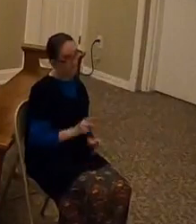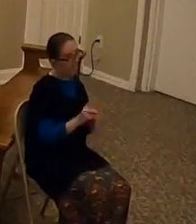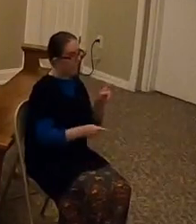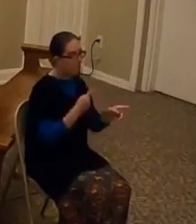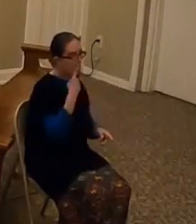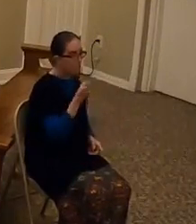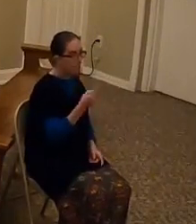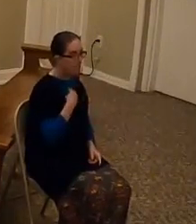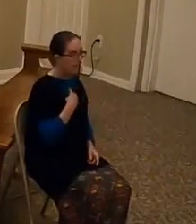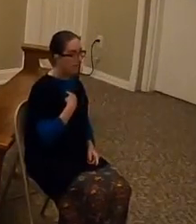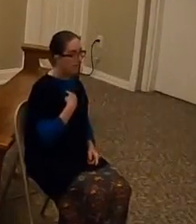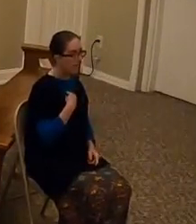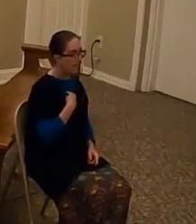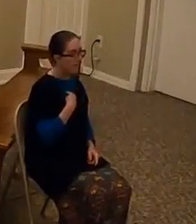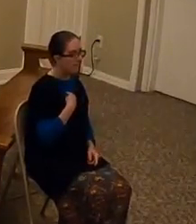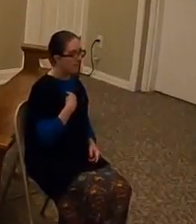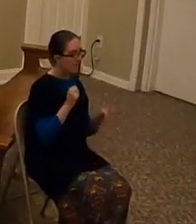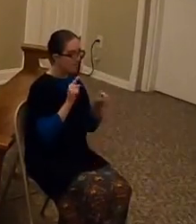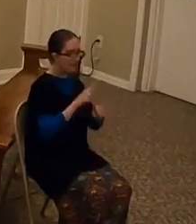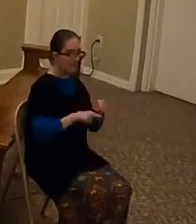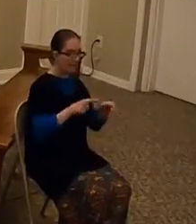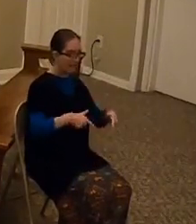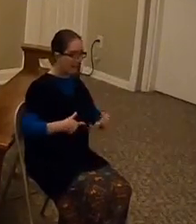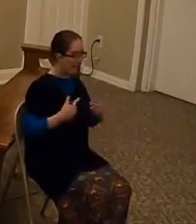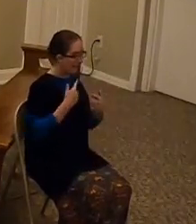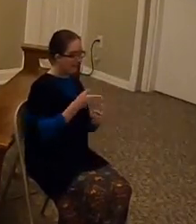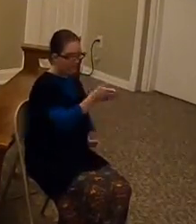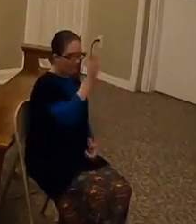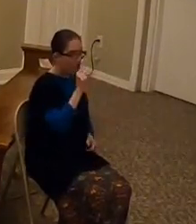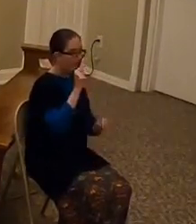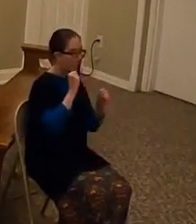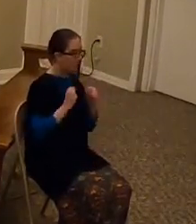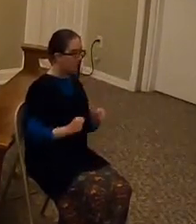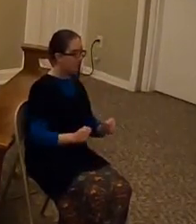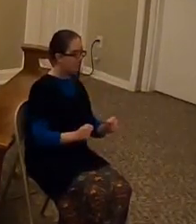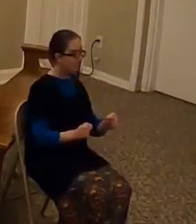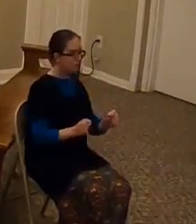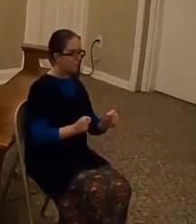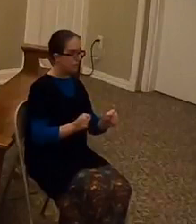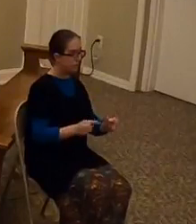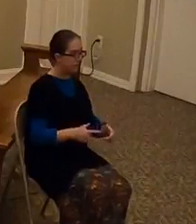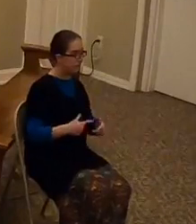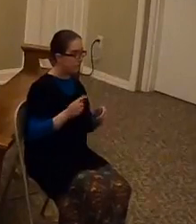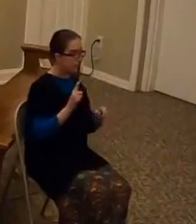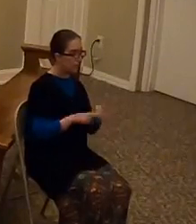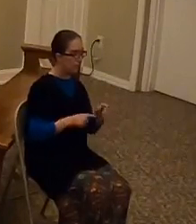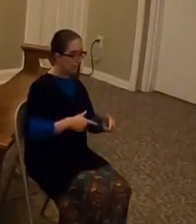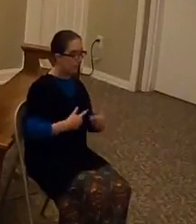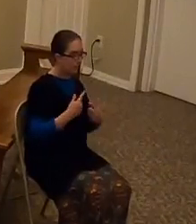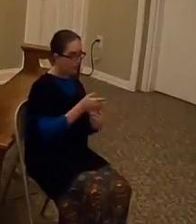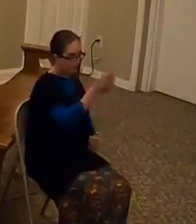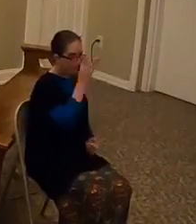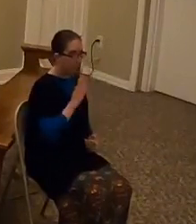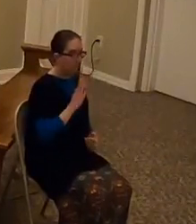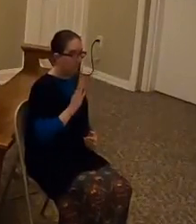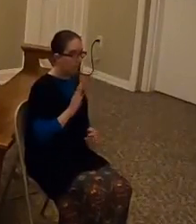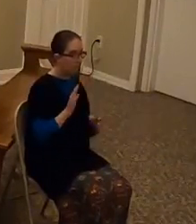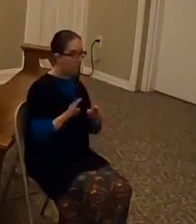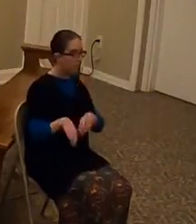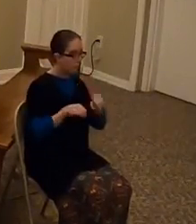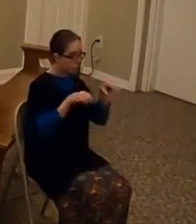People tell me, I just really can't live for God. I try hard, but I can't live for God. I'm like, you can't live for God by doing